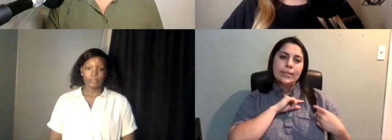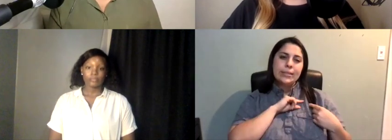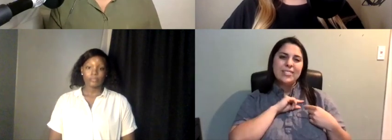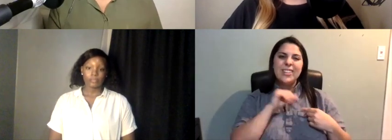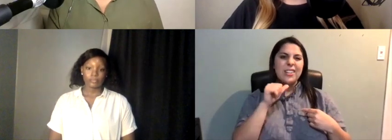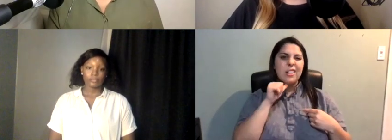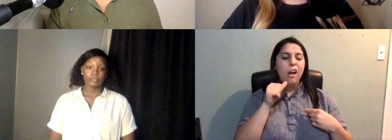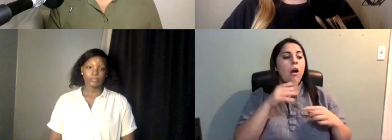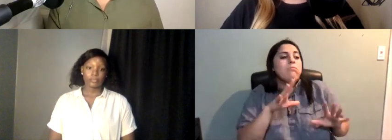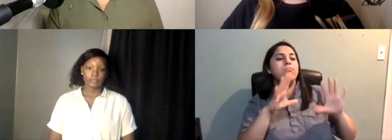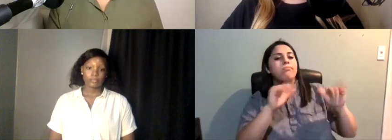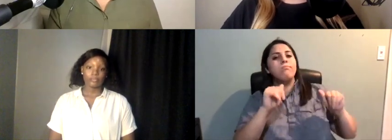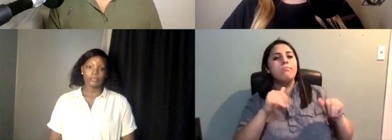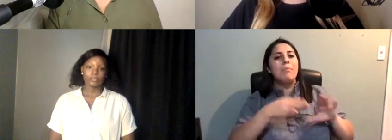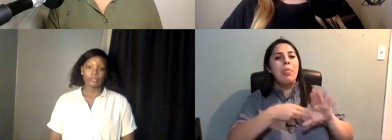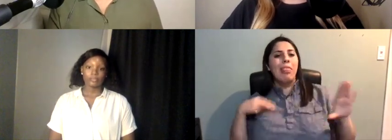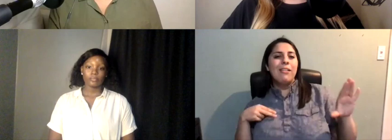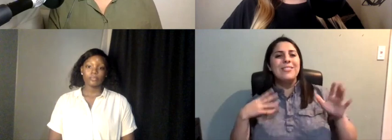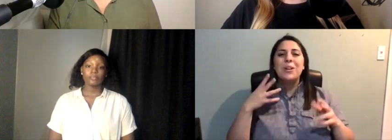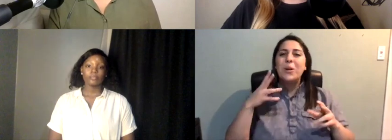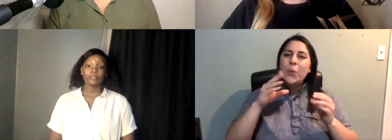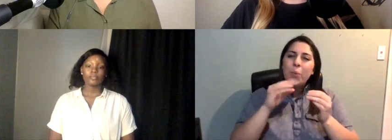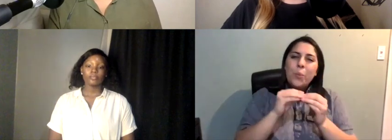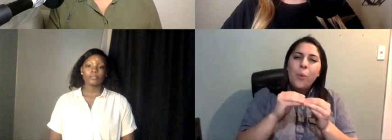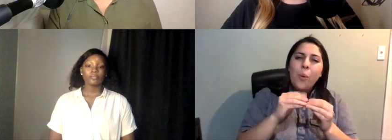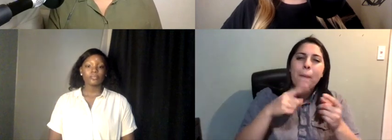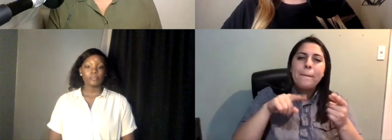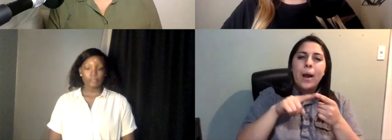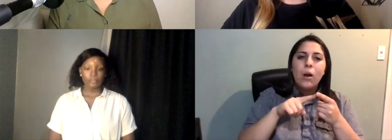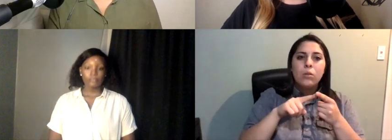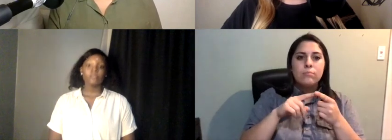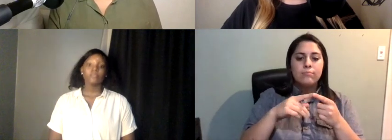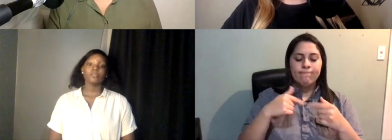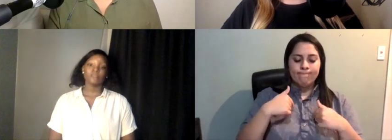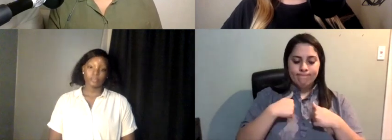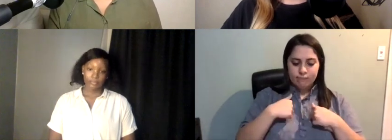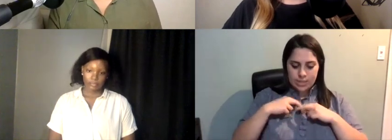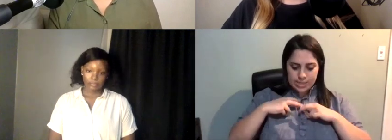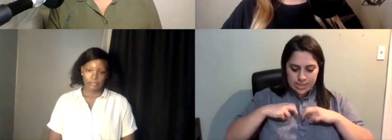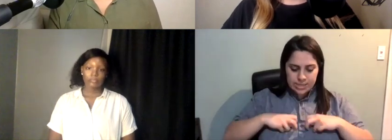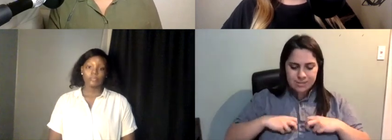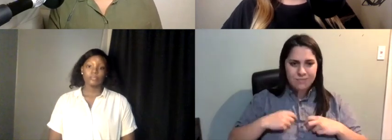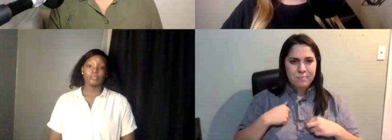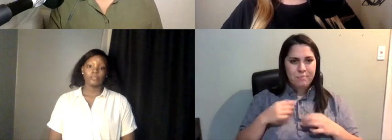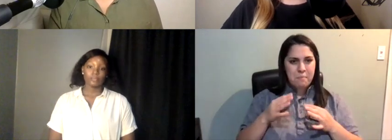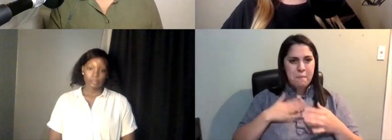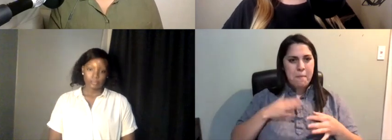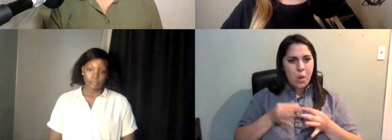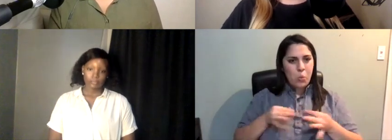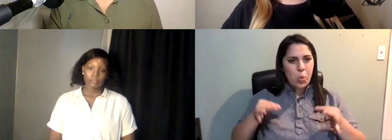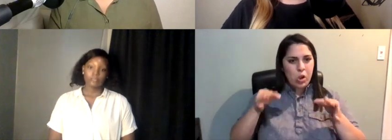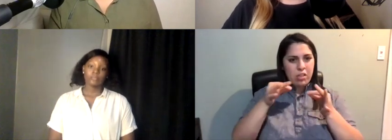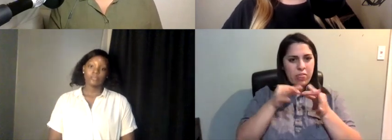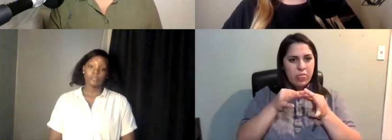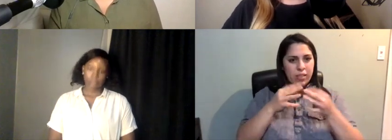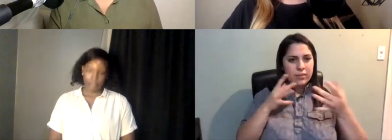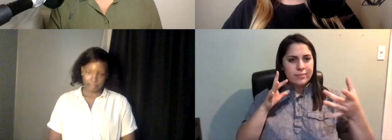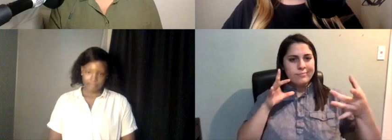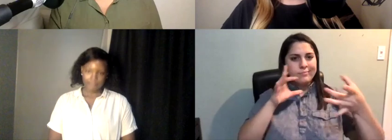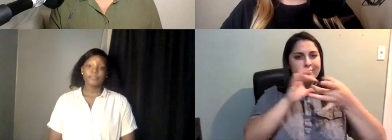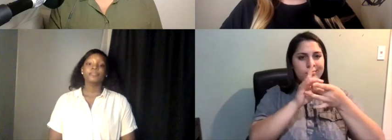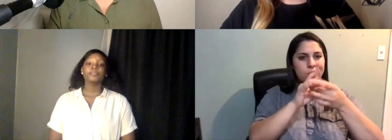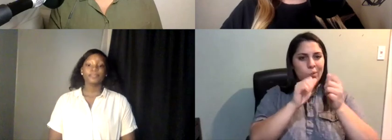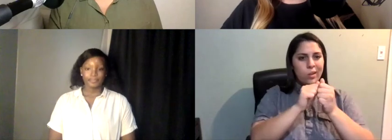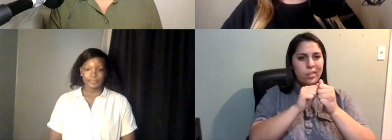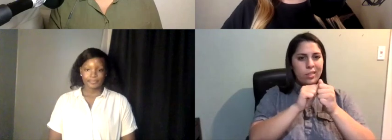dry. It's more about your worth, you know, how ingrained that is with your sense of